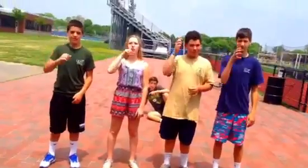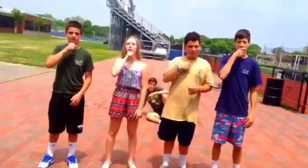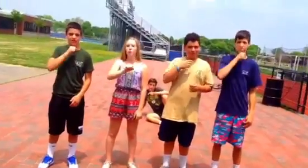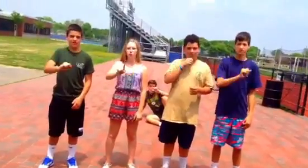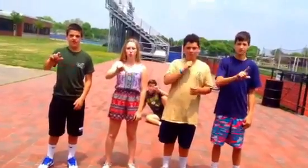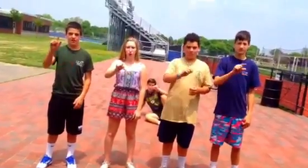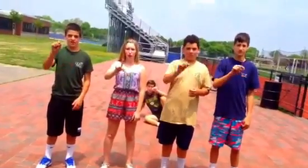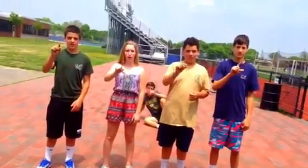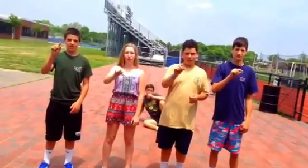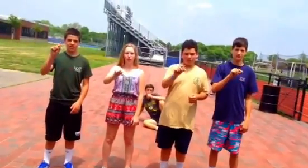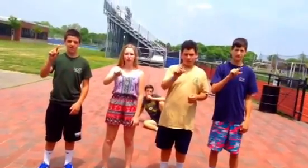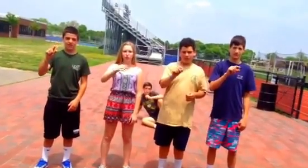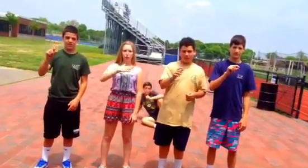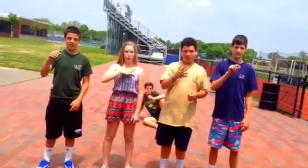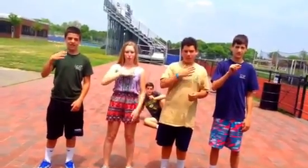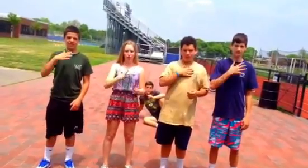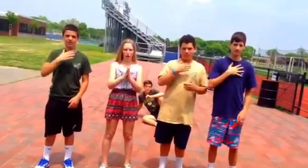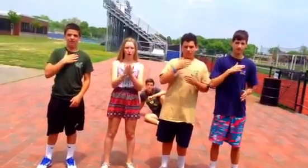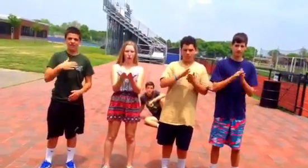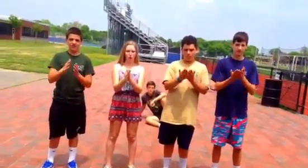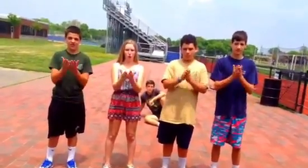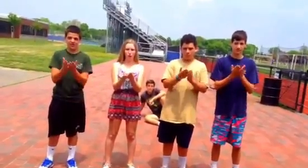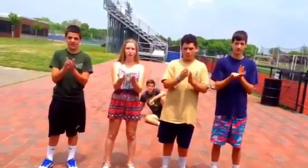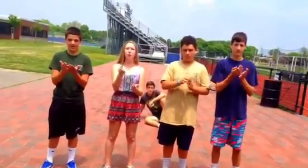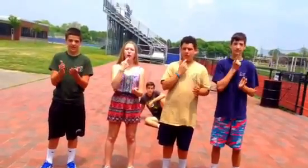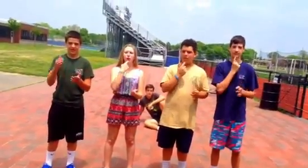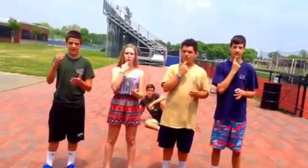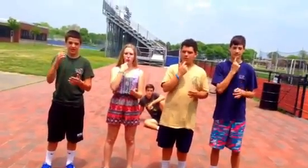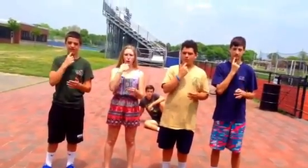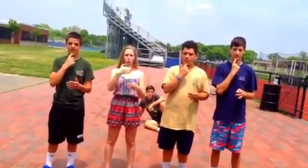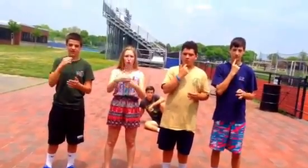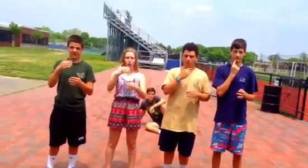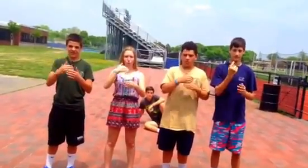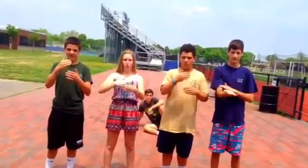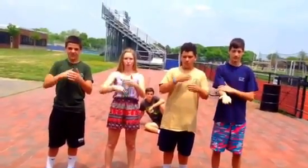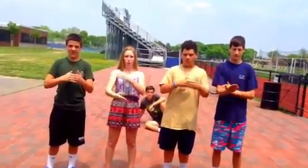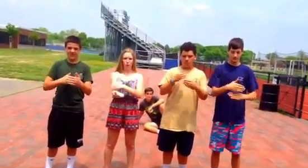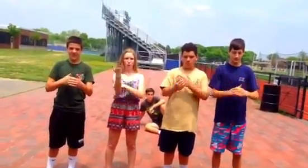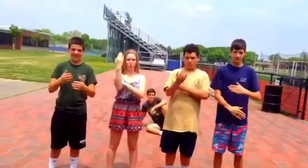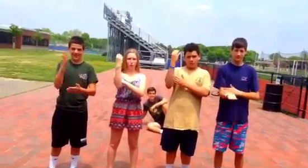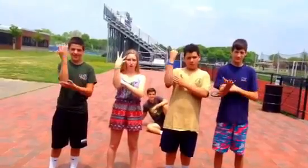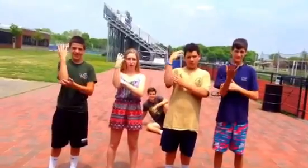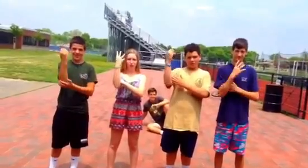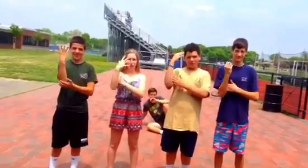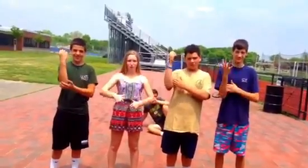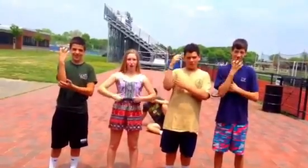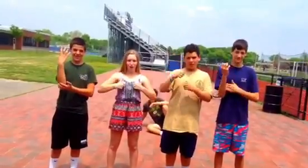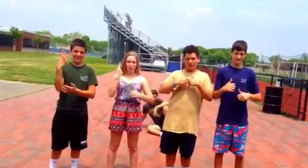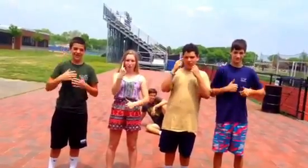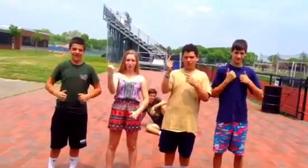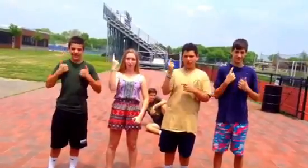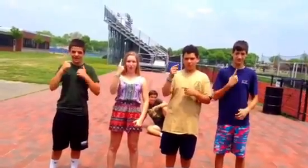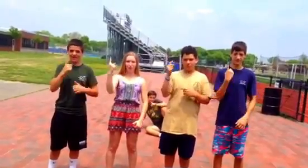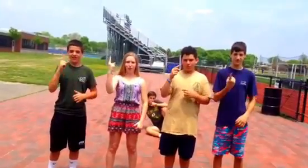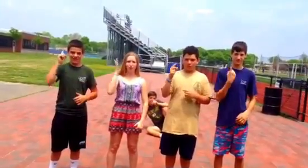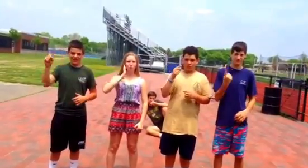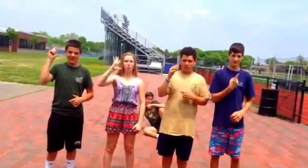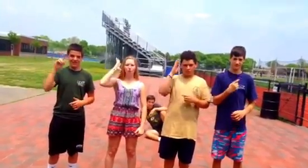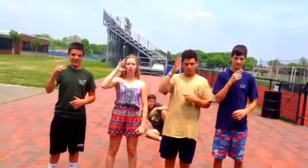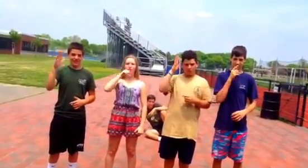I was 20 years old, my story got told before the morning sun when life was lonely. Once